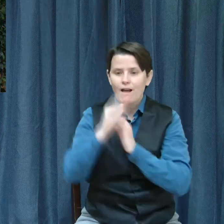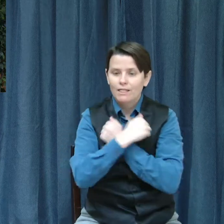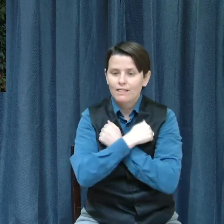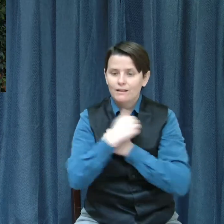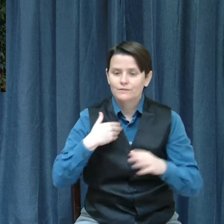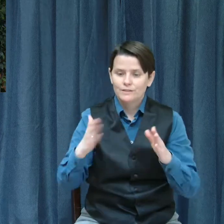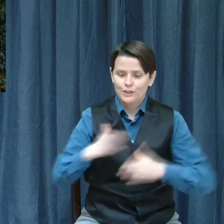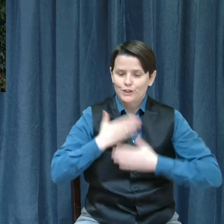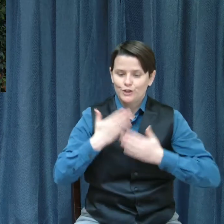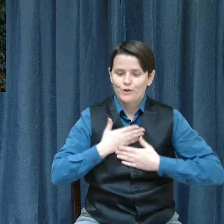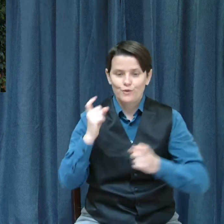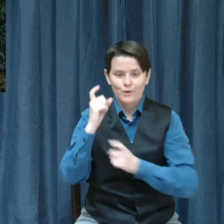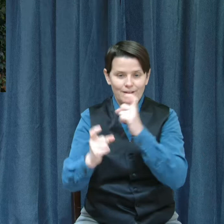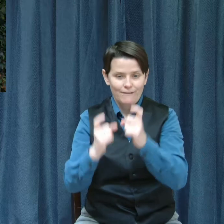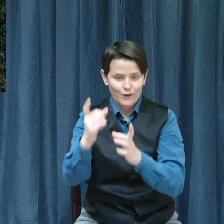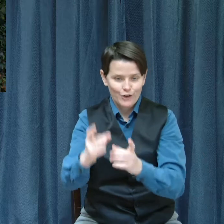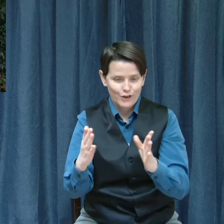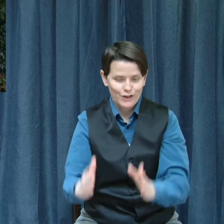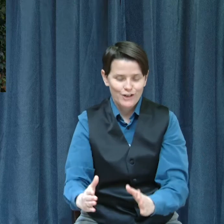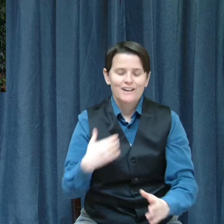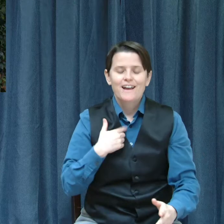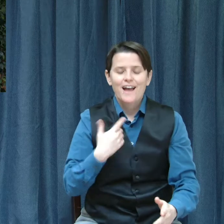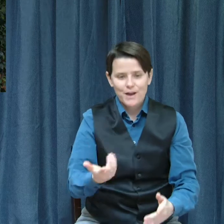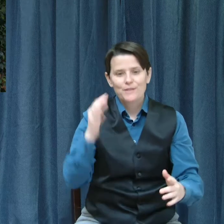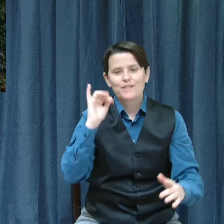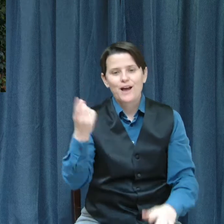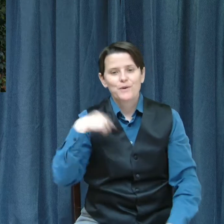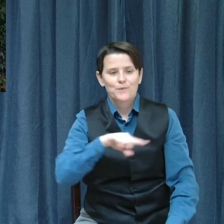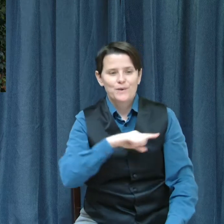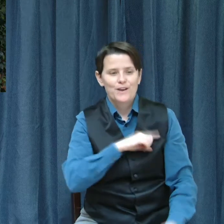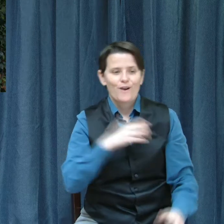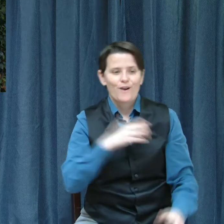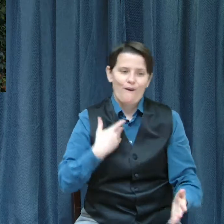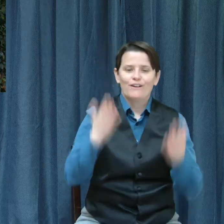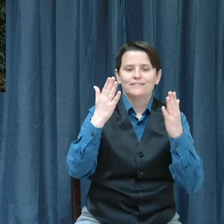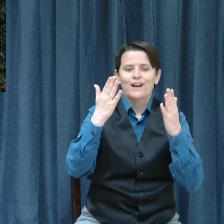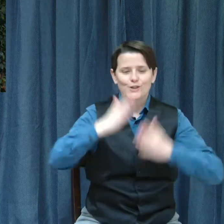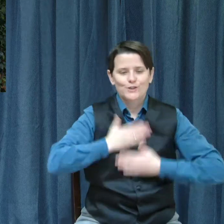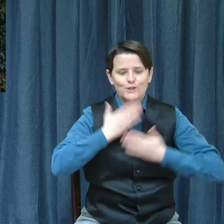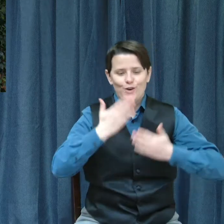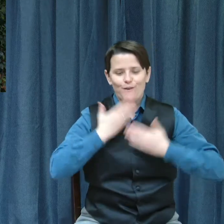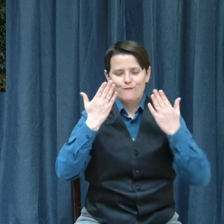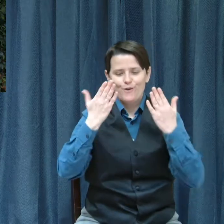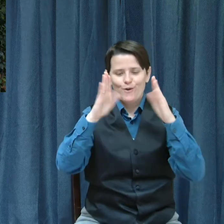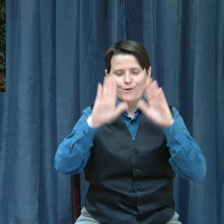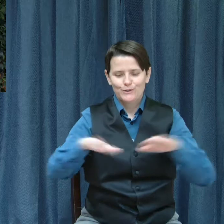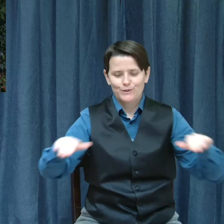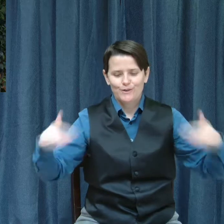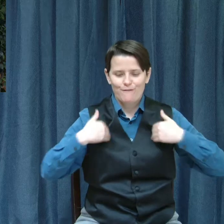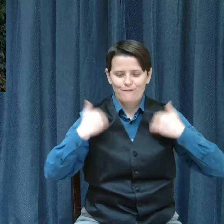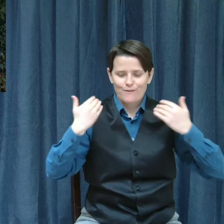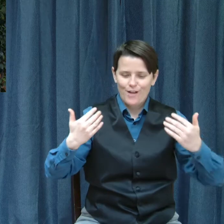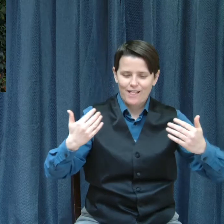now at that time to give. My cheerful children of unity, of love and light and inclusiveness. And this is